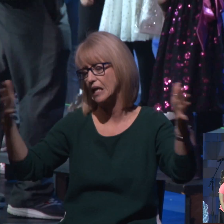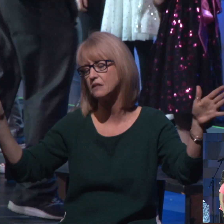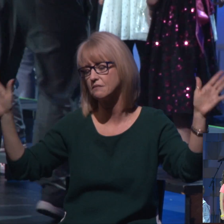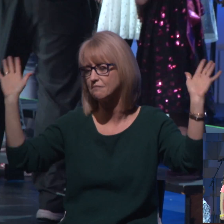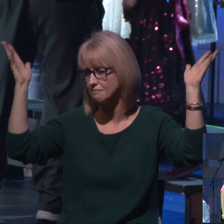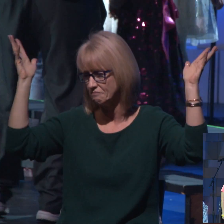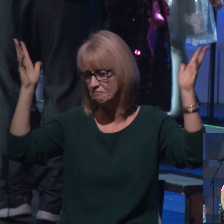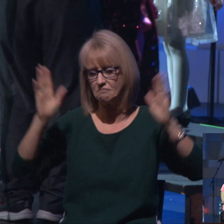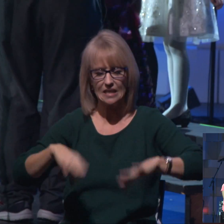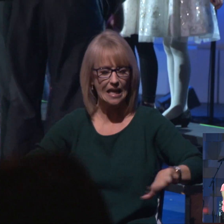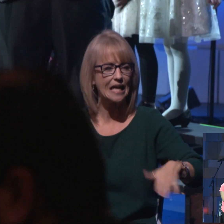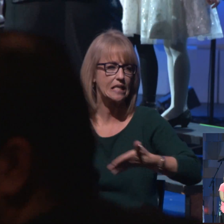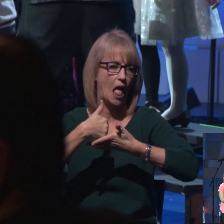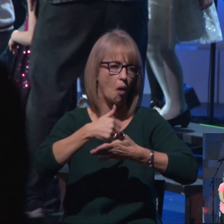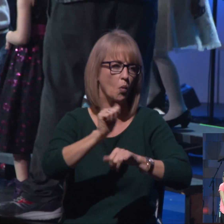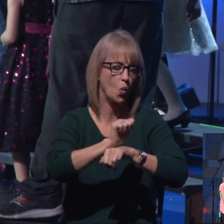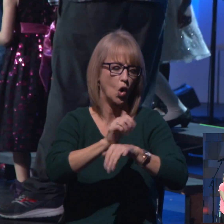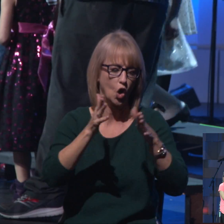So we thank you.